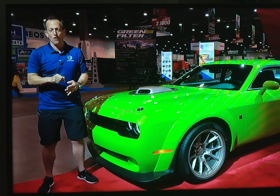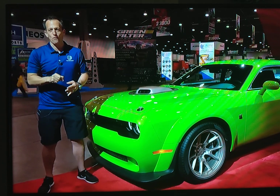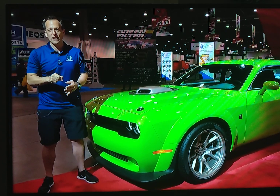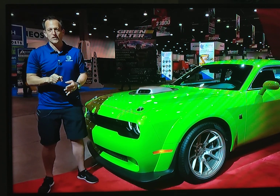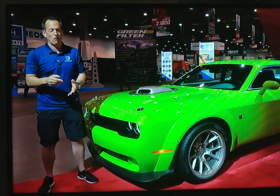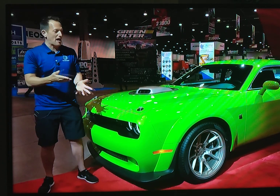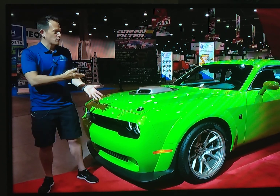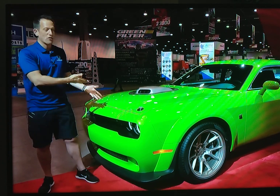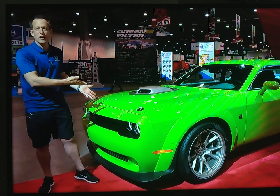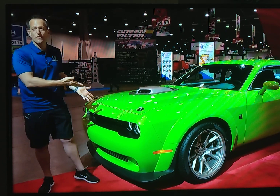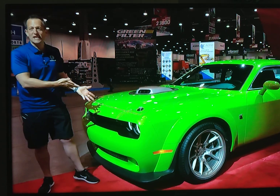numbers